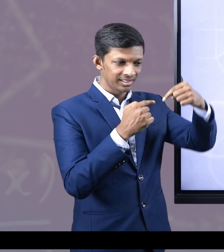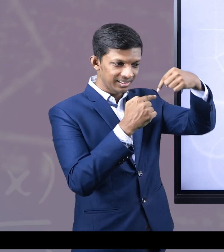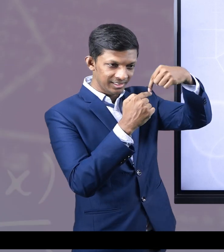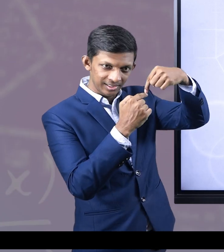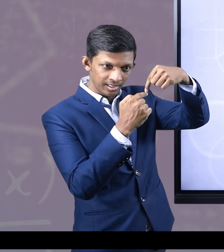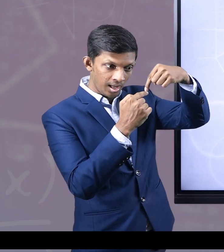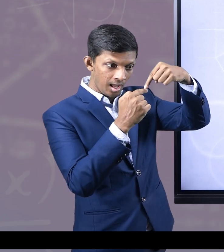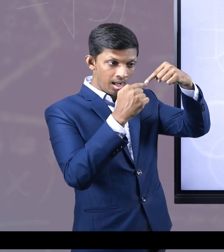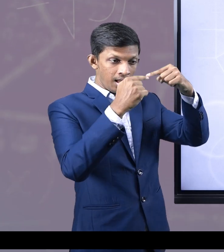reflex angle,